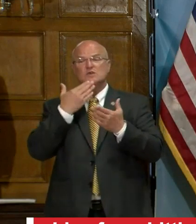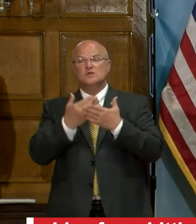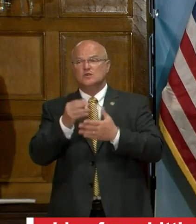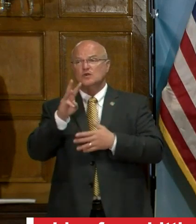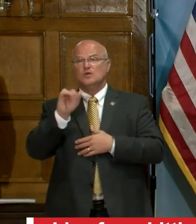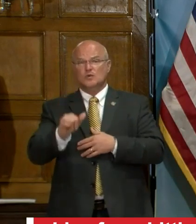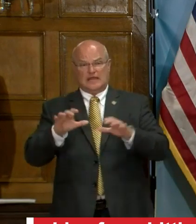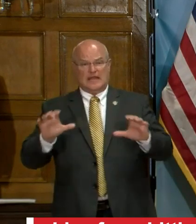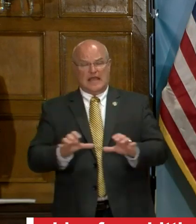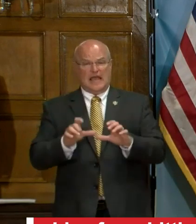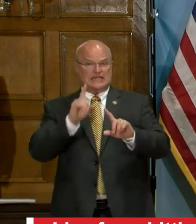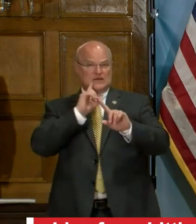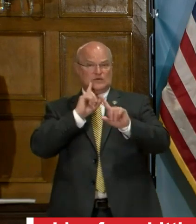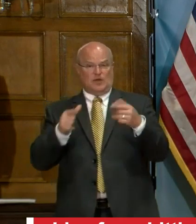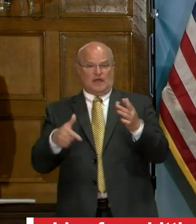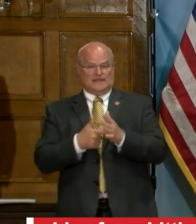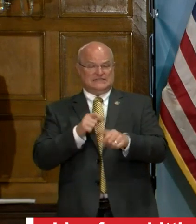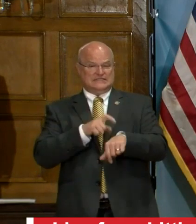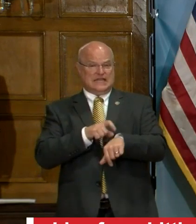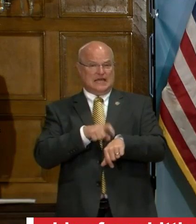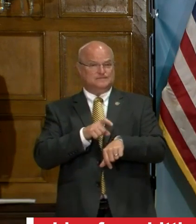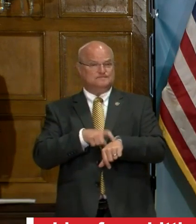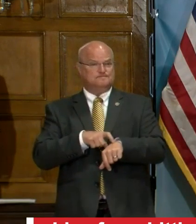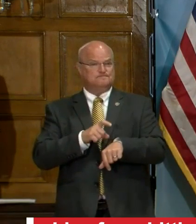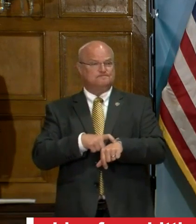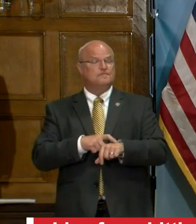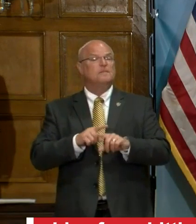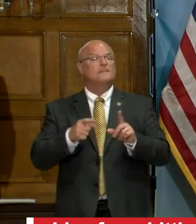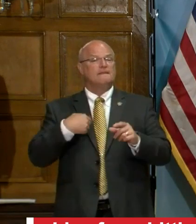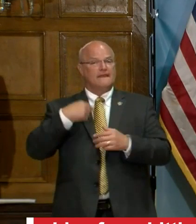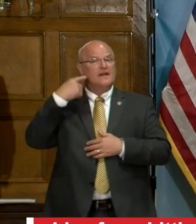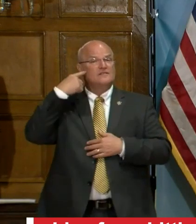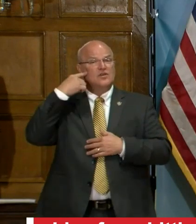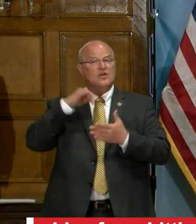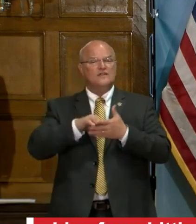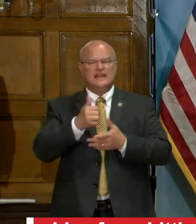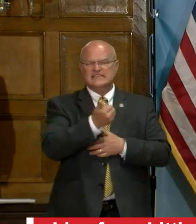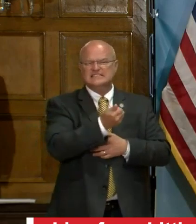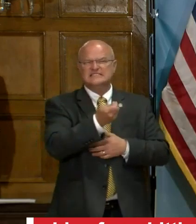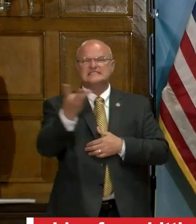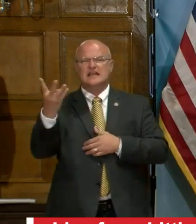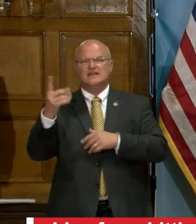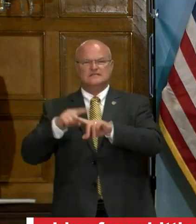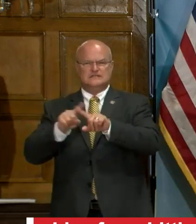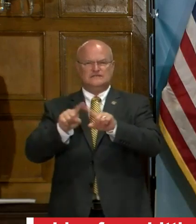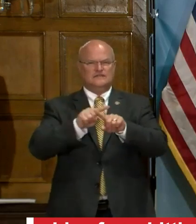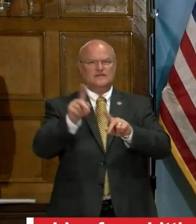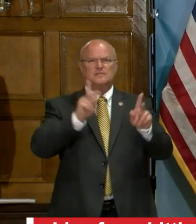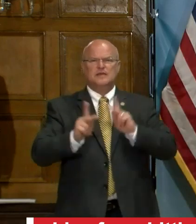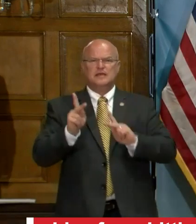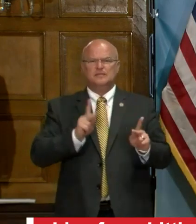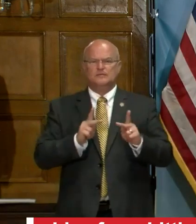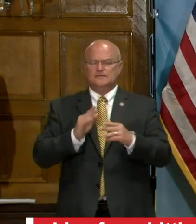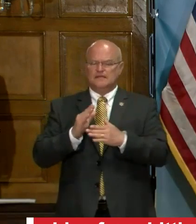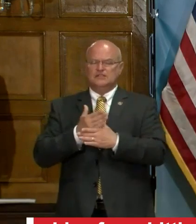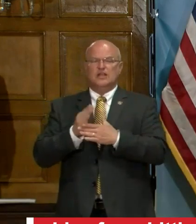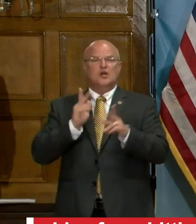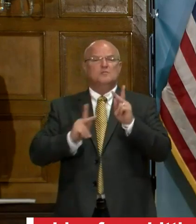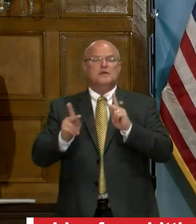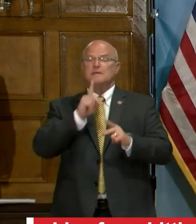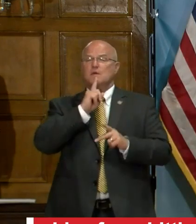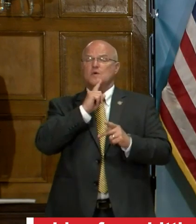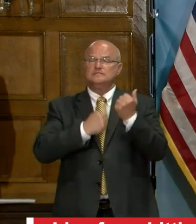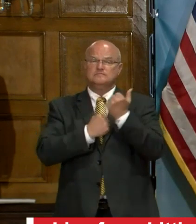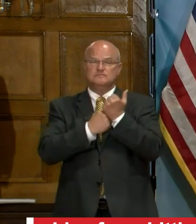to act and respond in this time. But I've heard that on a number of different accounts, and I just want to share that there's a lot of folks out there that are